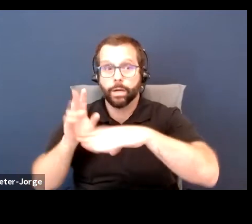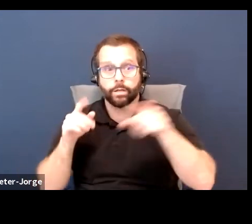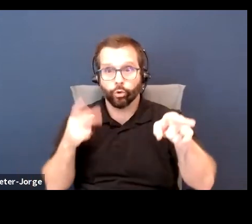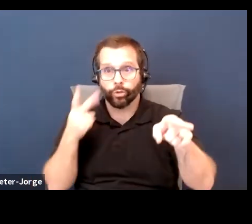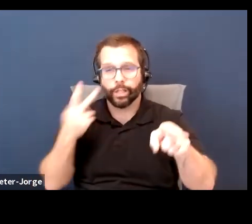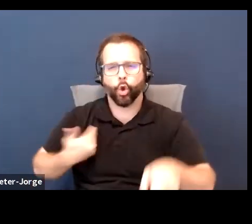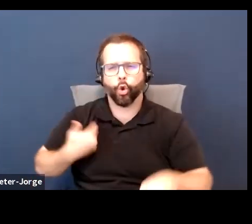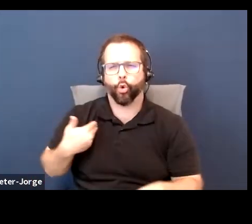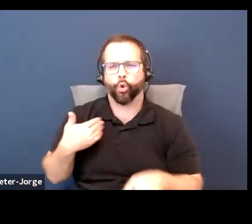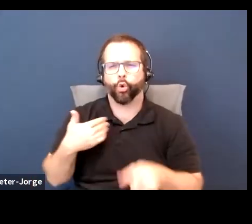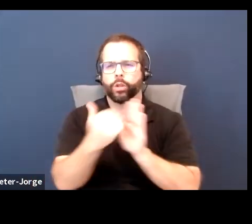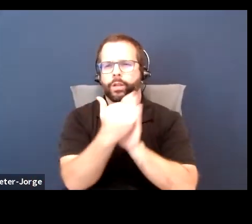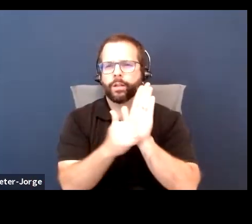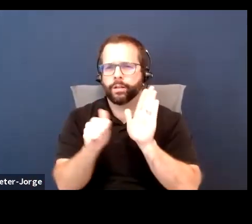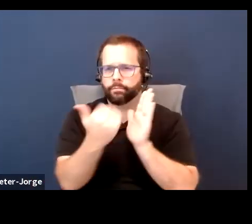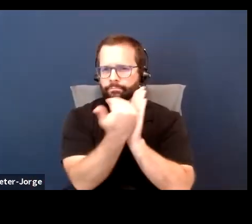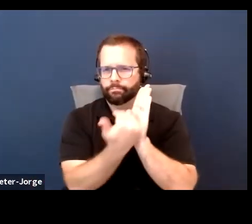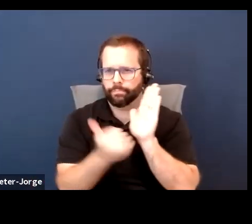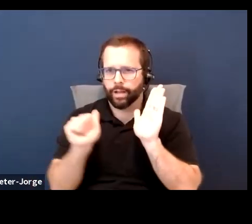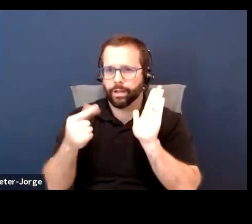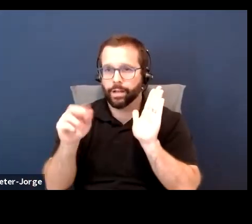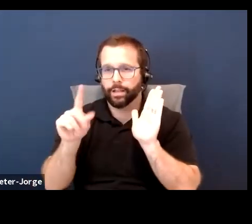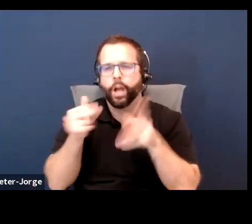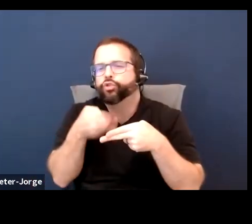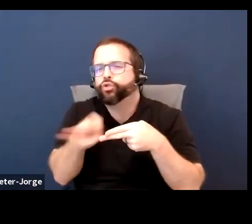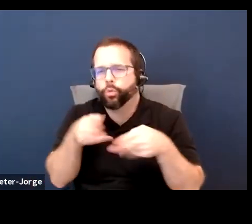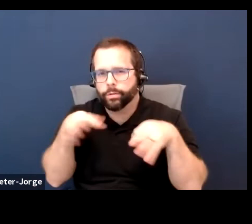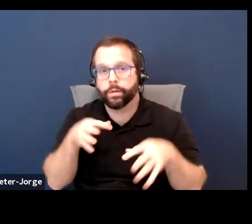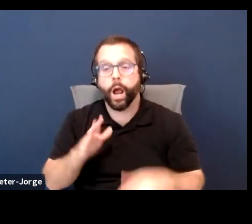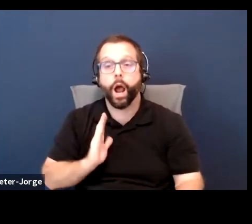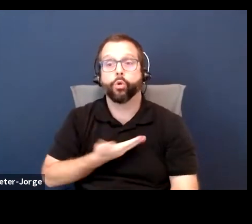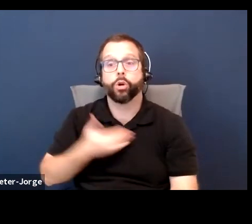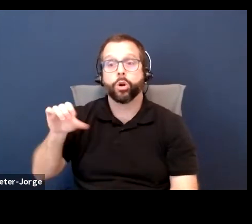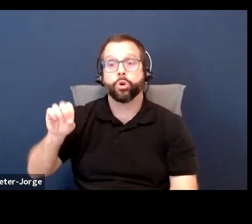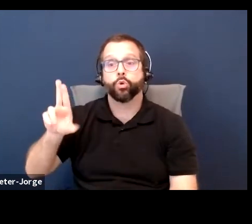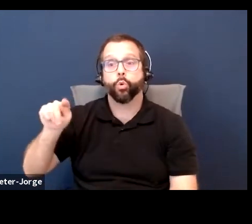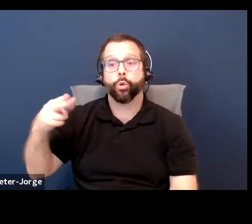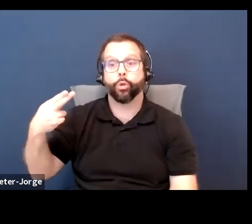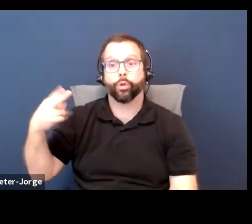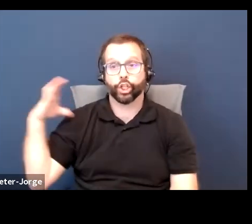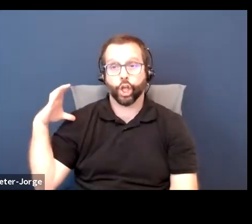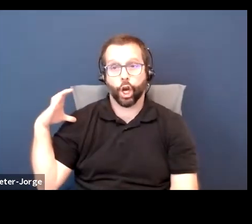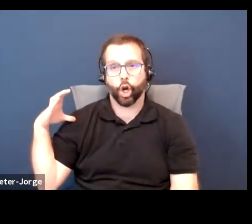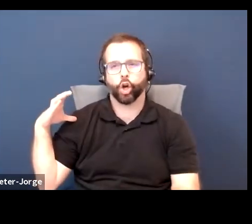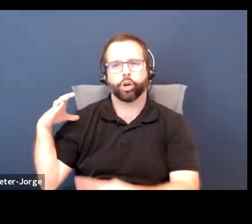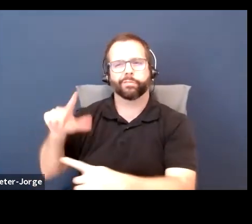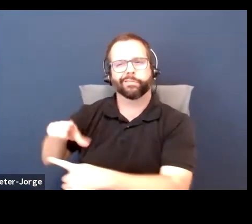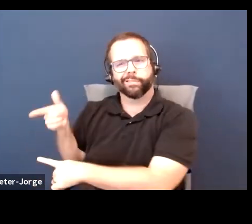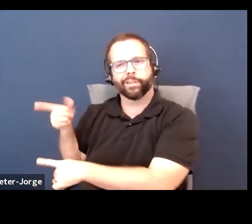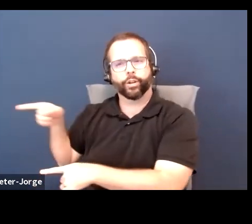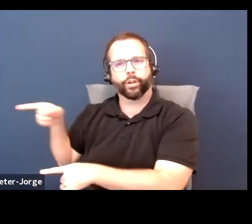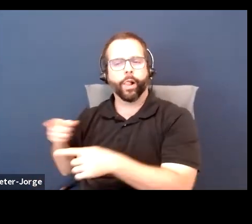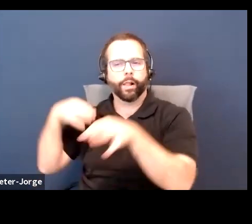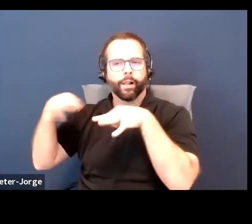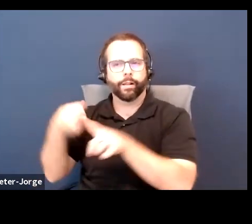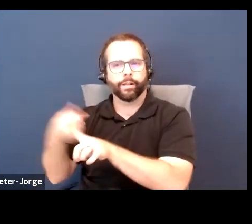to briefly touch on that because our youth chair will be following me with that information. And then the